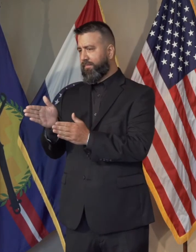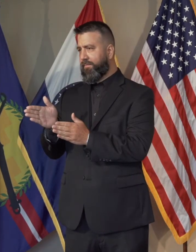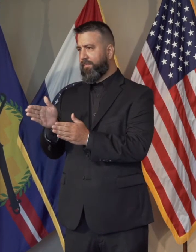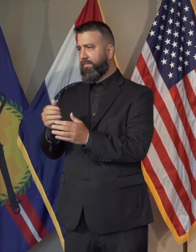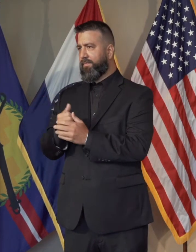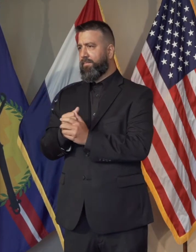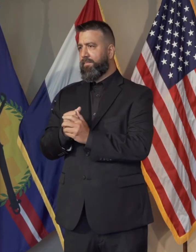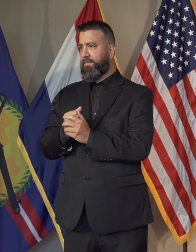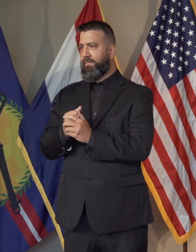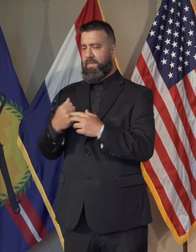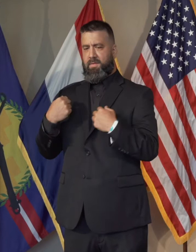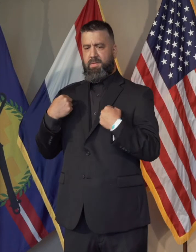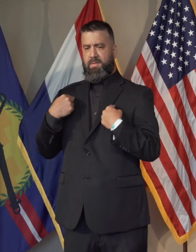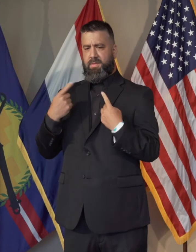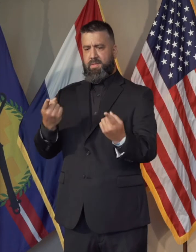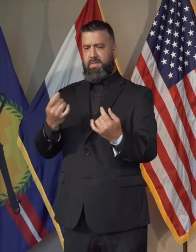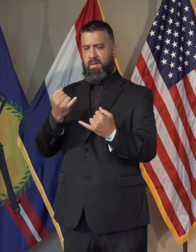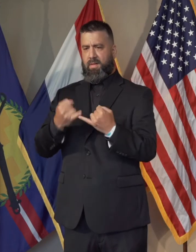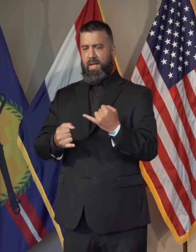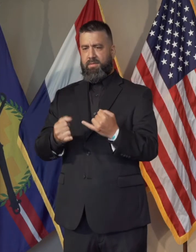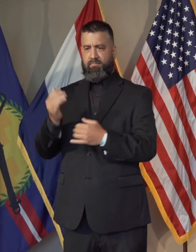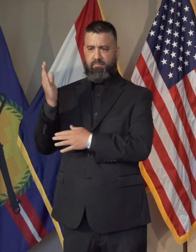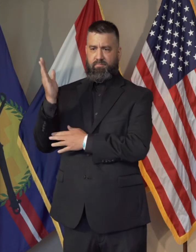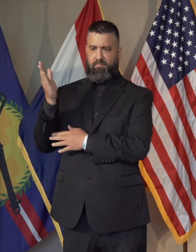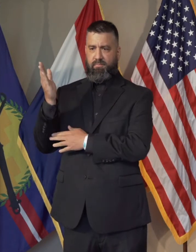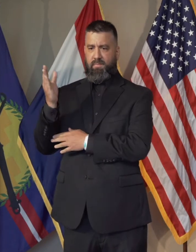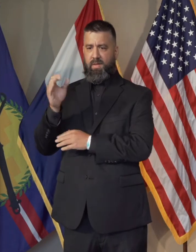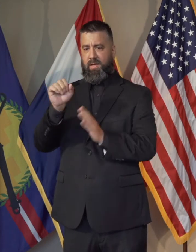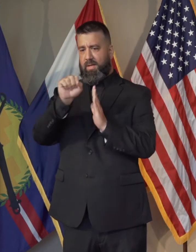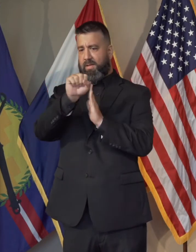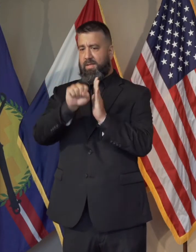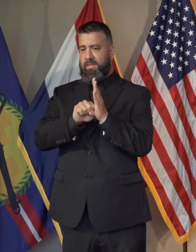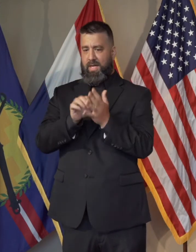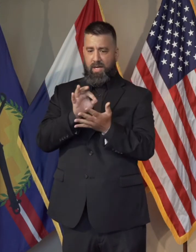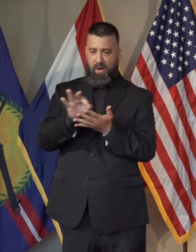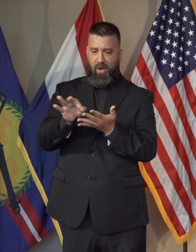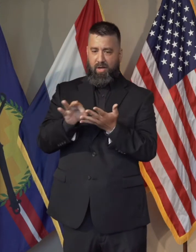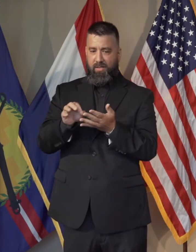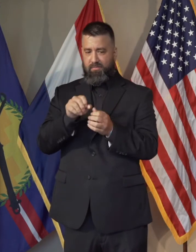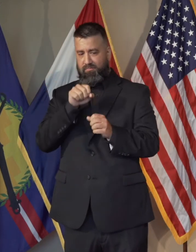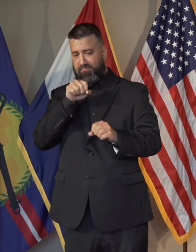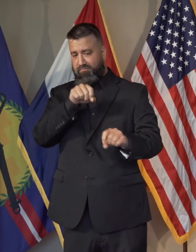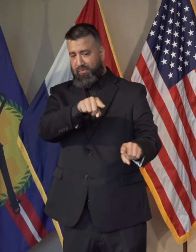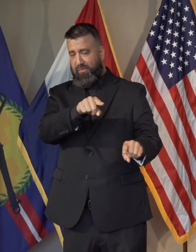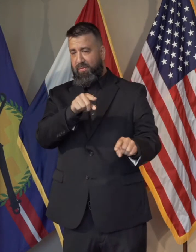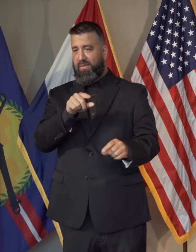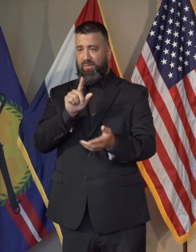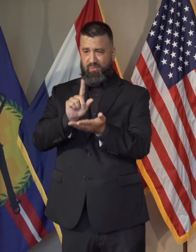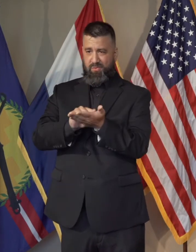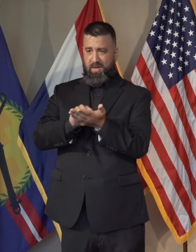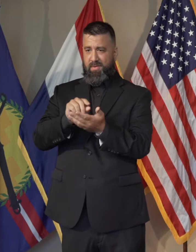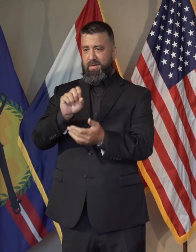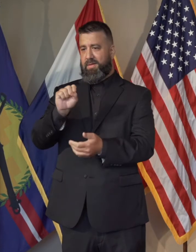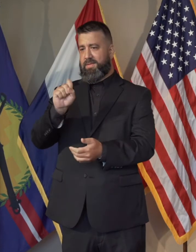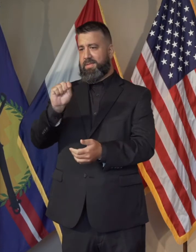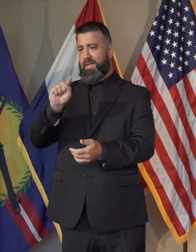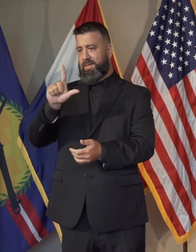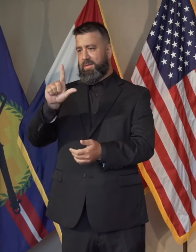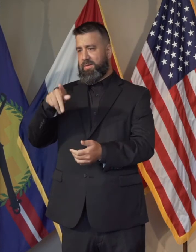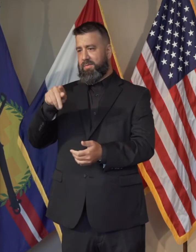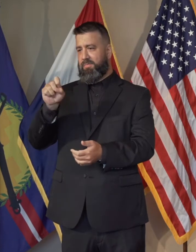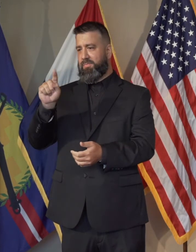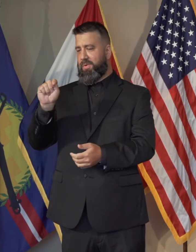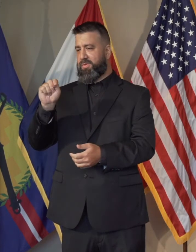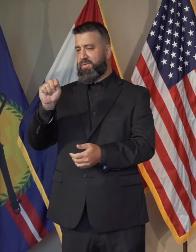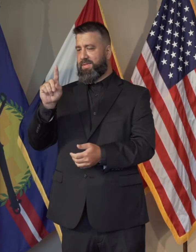last press availability, the state audit was leaked to the Post-Dispatch, and I understand that, like, the